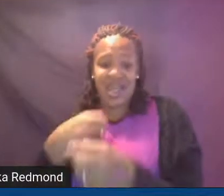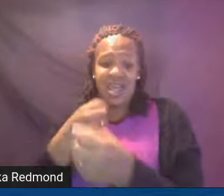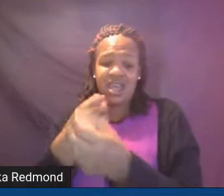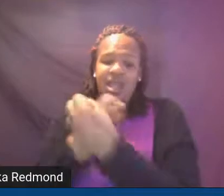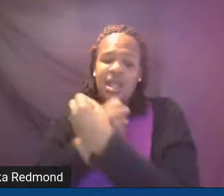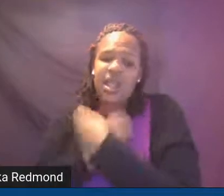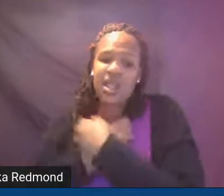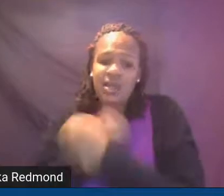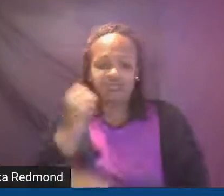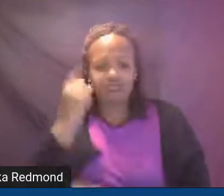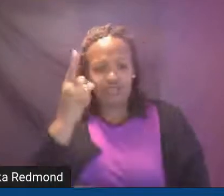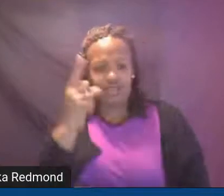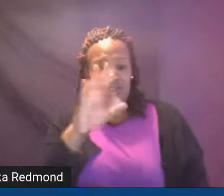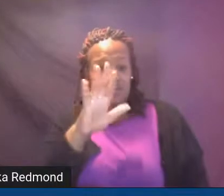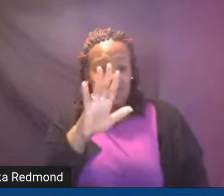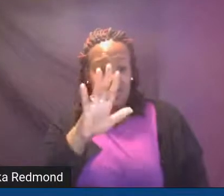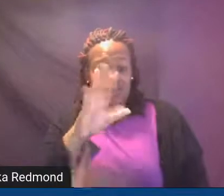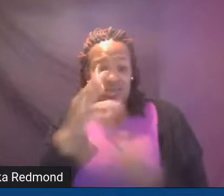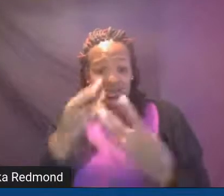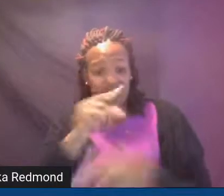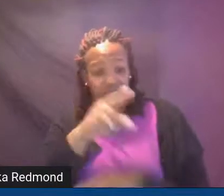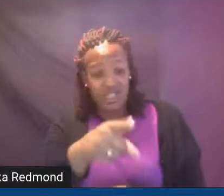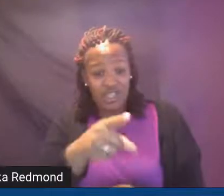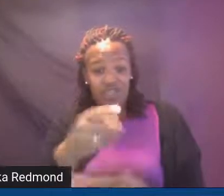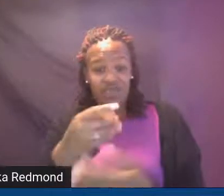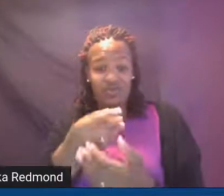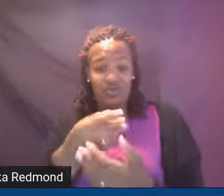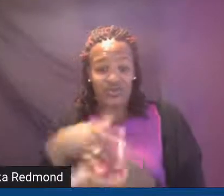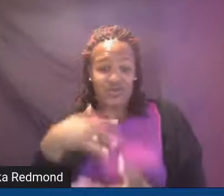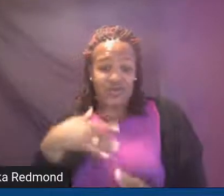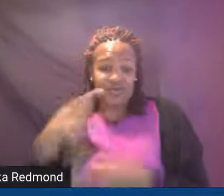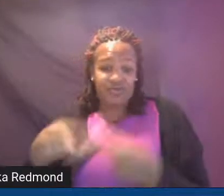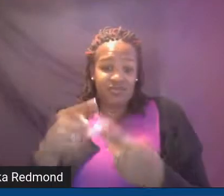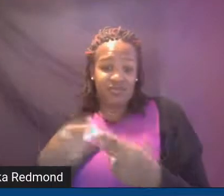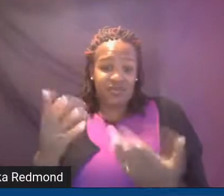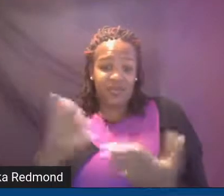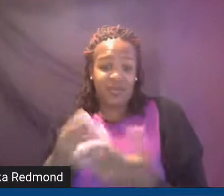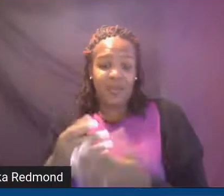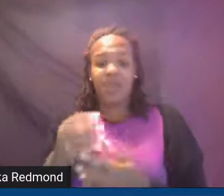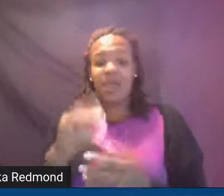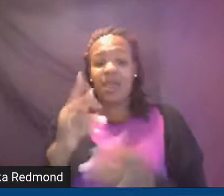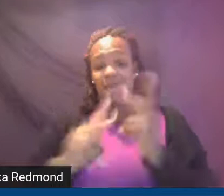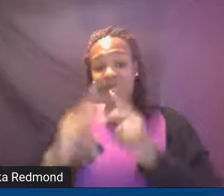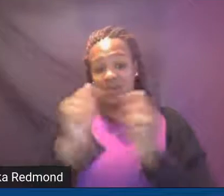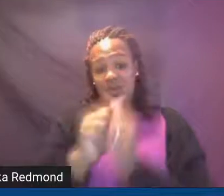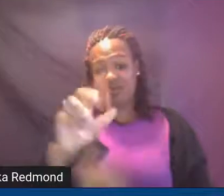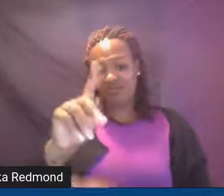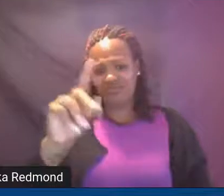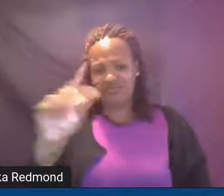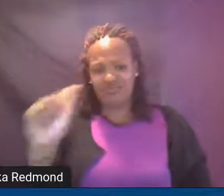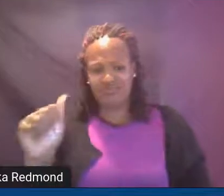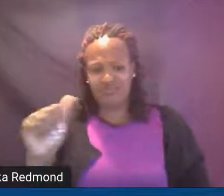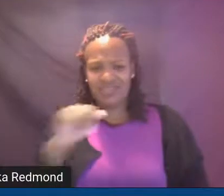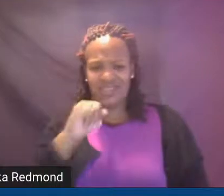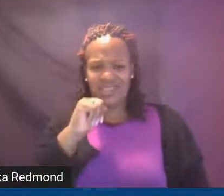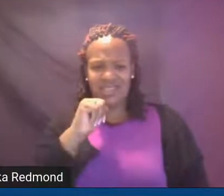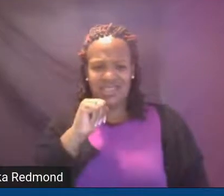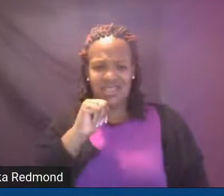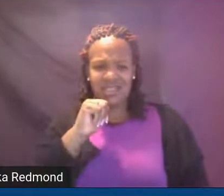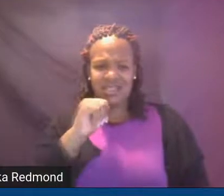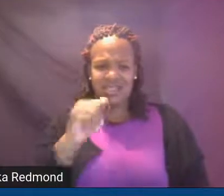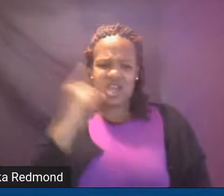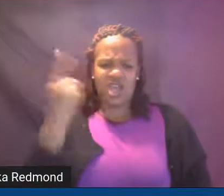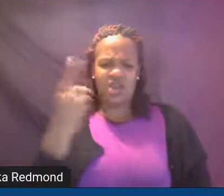hiring people on the autism spectrum, people neurodiverse talent, and people with disability. It's not about helping them finding the job.